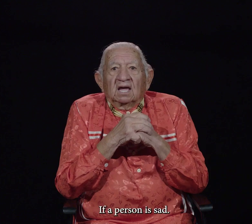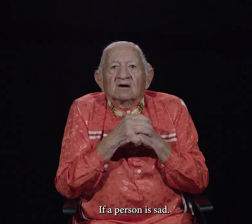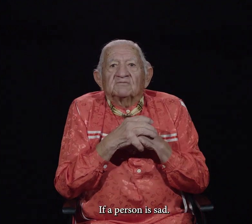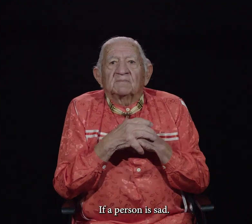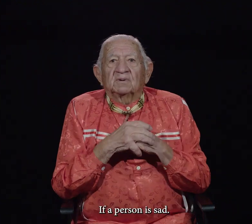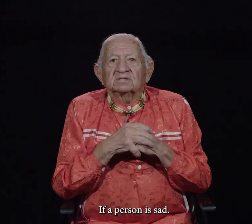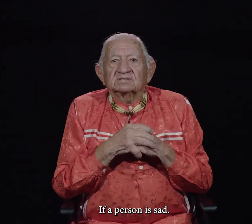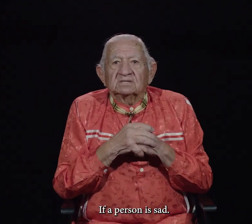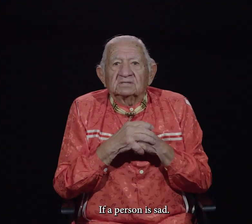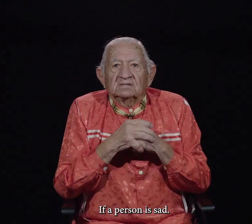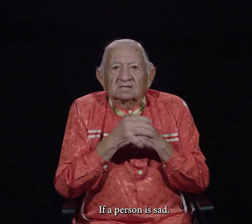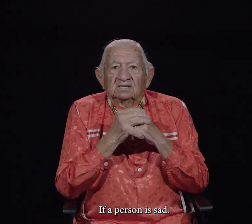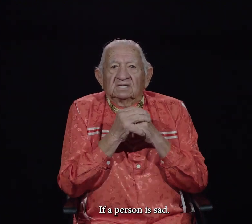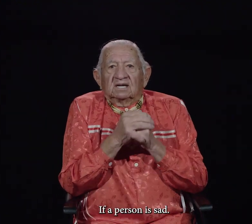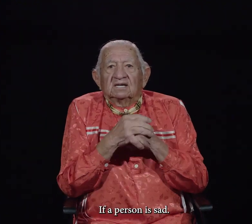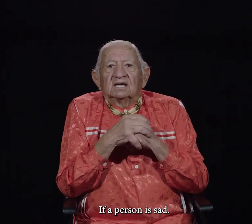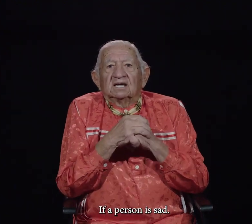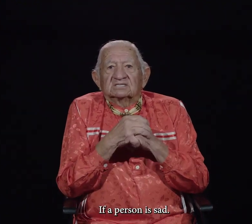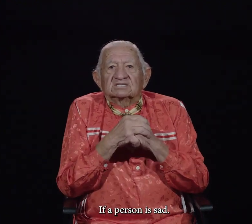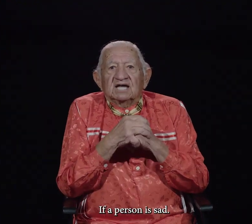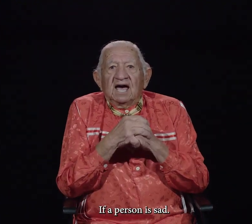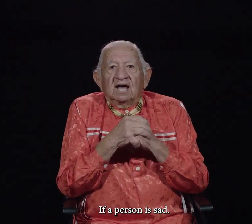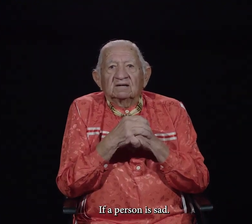If a person is sad,